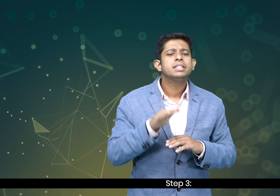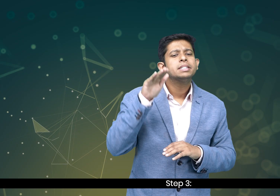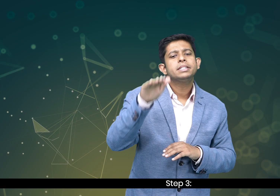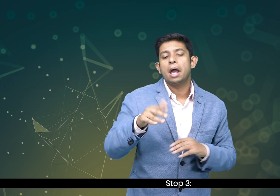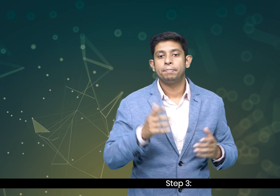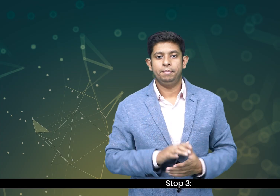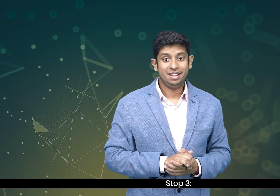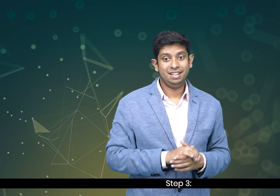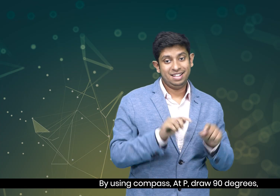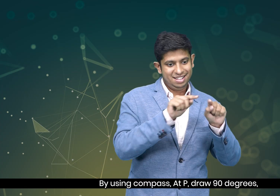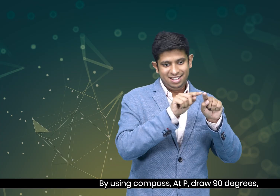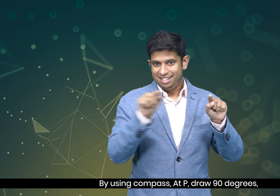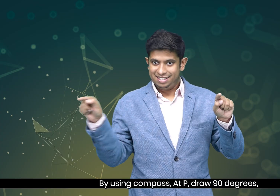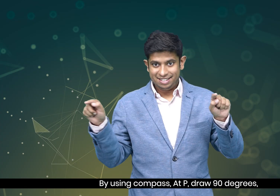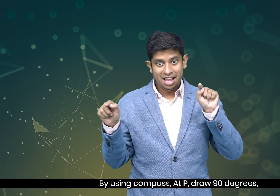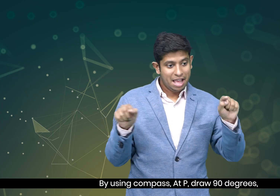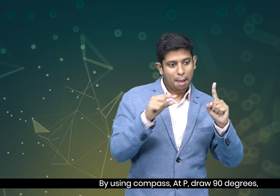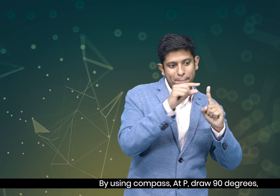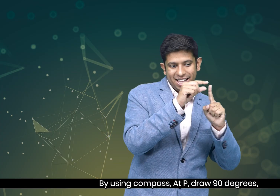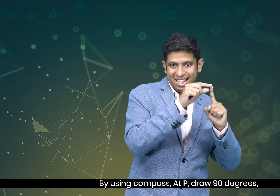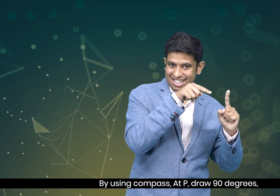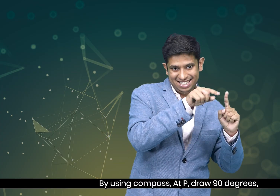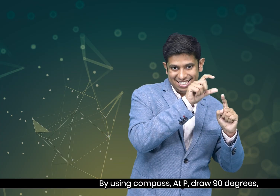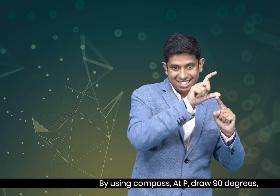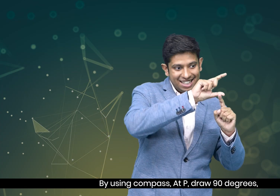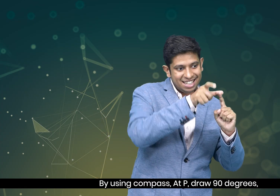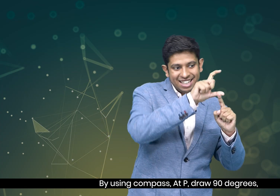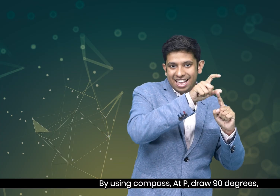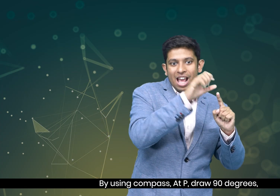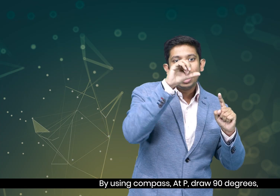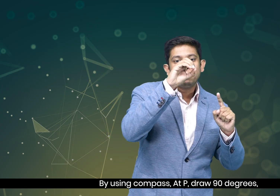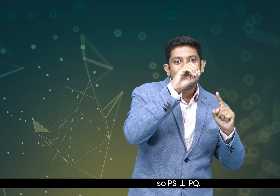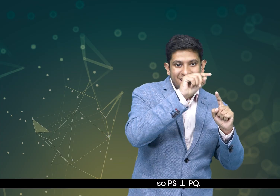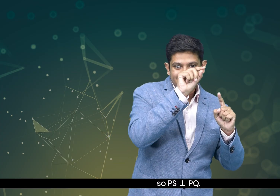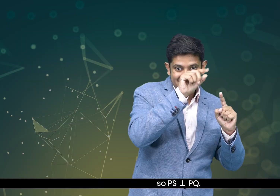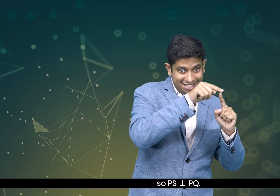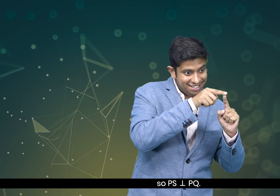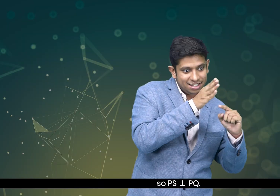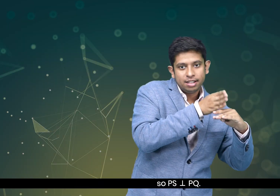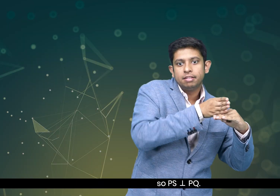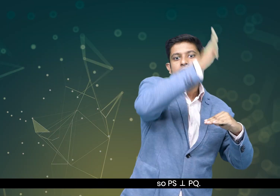Step 3. By using compass at P, draw 90 degrees so PS perpendicular to